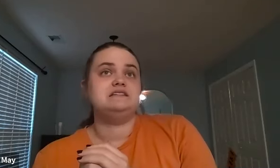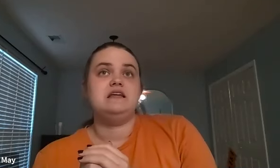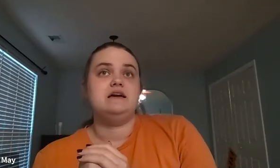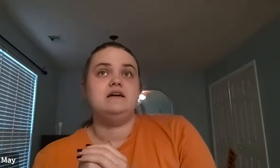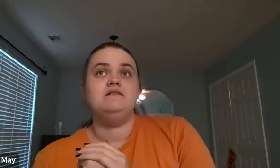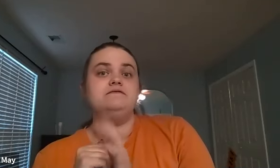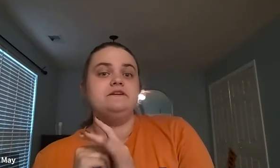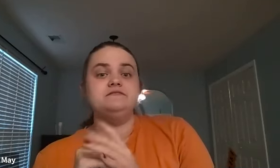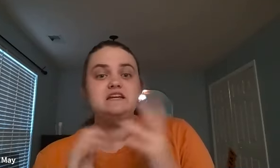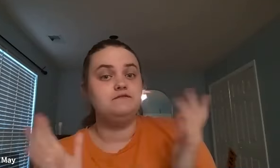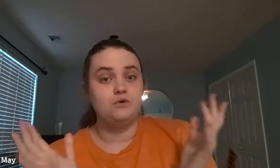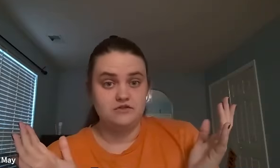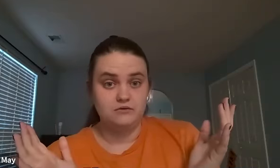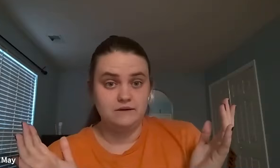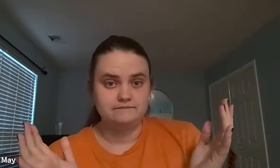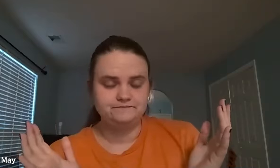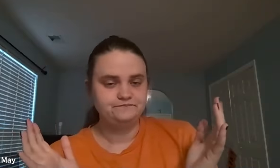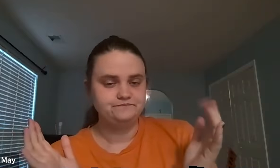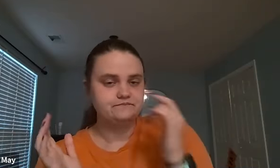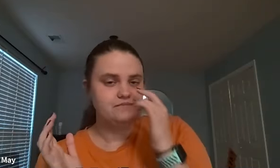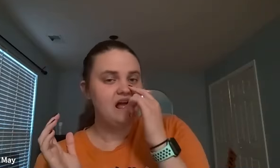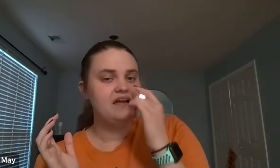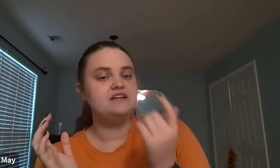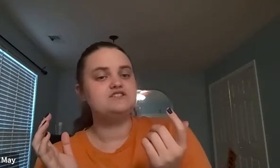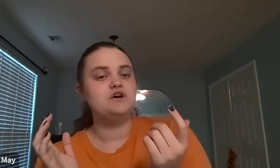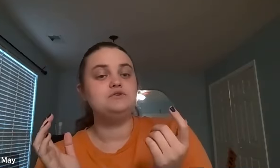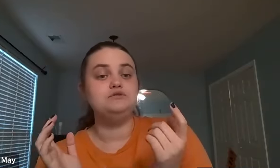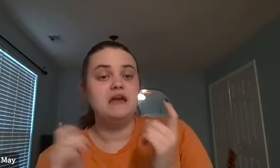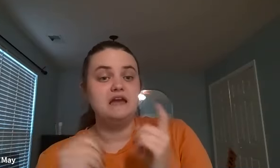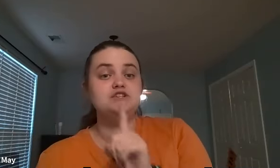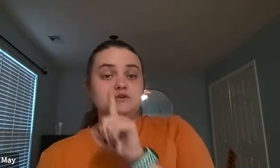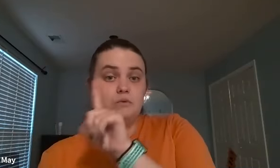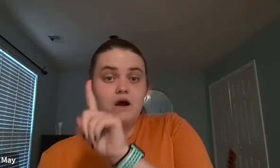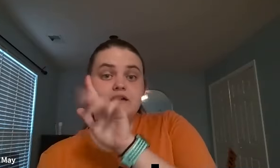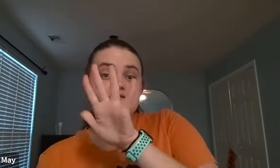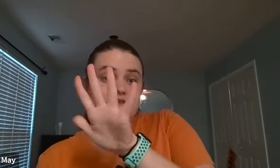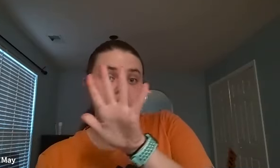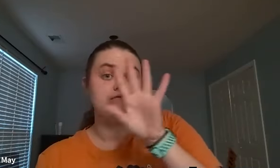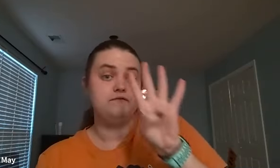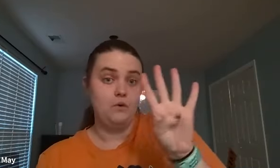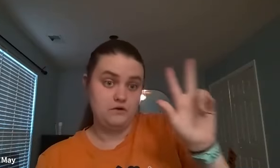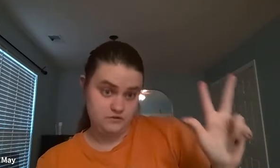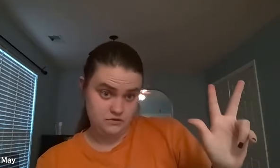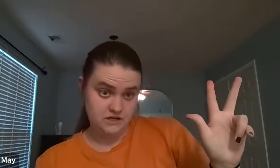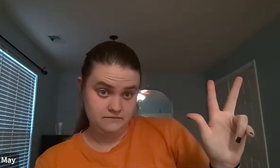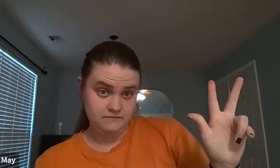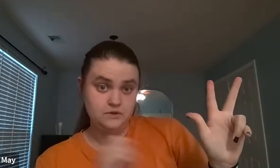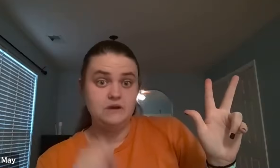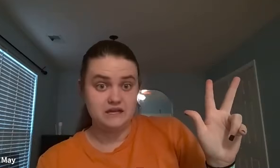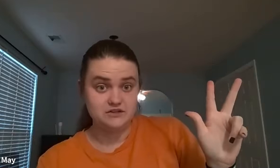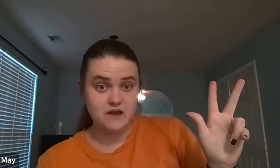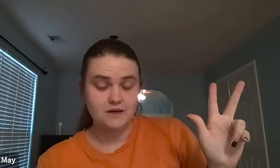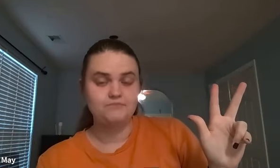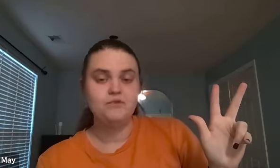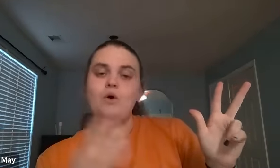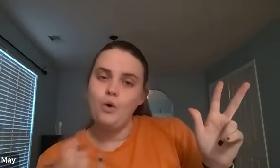like 1543. And so you can do 1543. You can do that, or